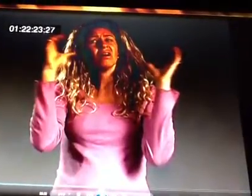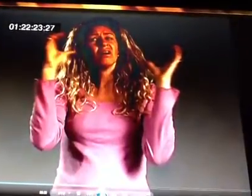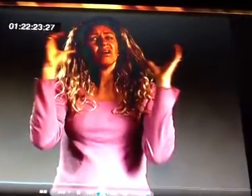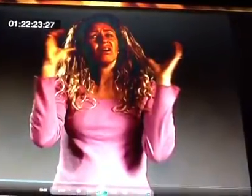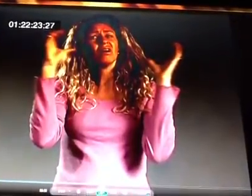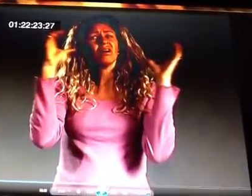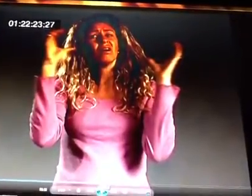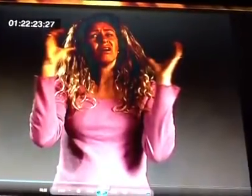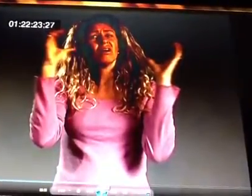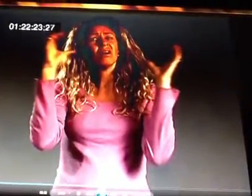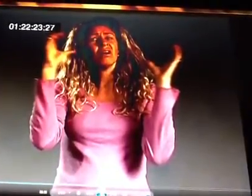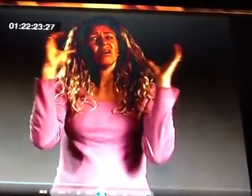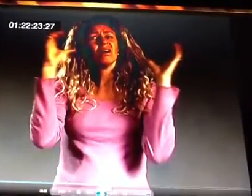there is so rich. I live in Arizona.